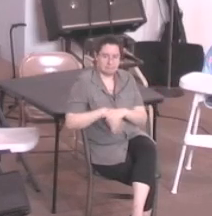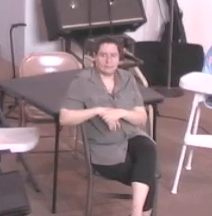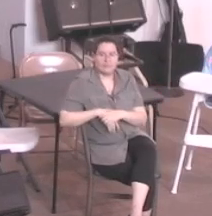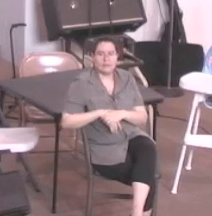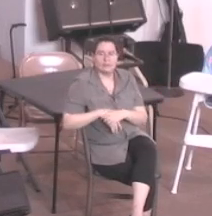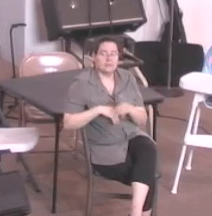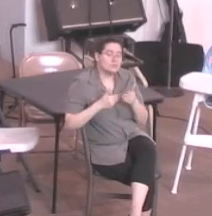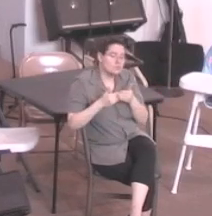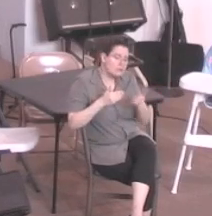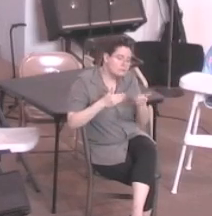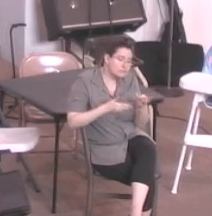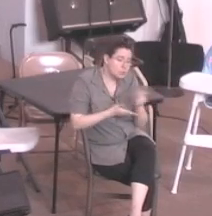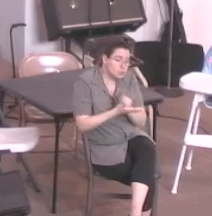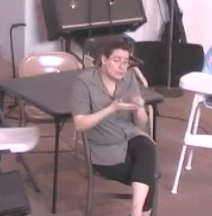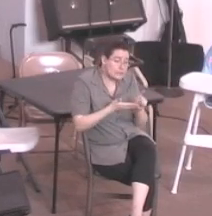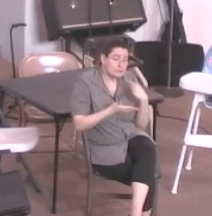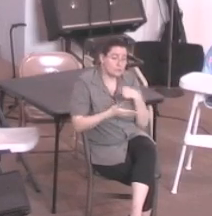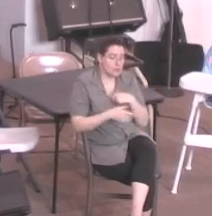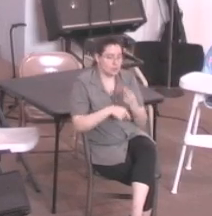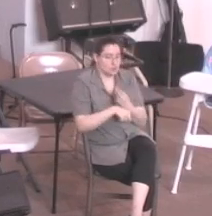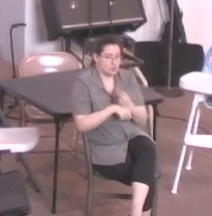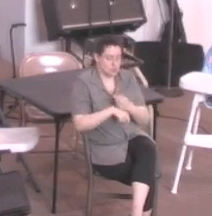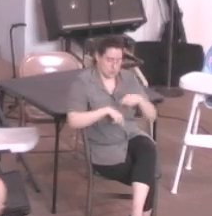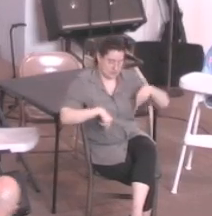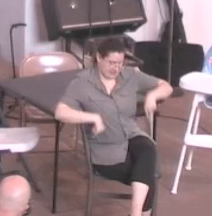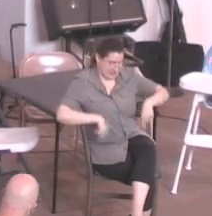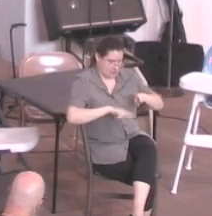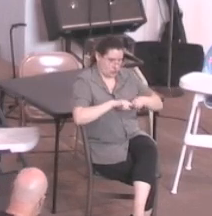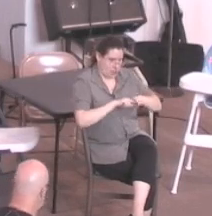And so for the next few weeks, we're going to kind of go through the chairs.